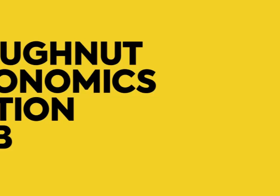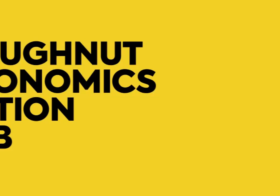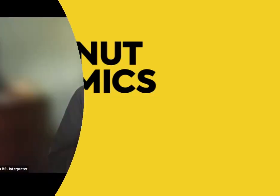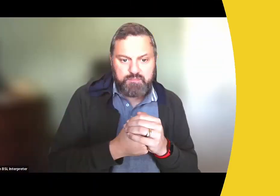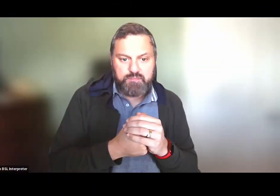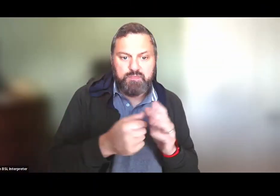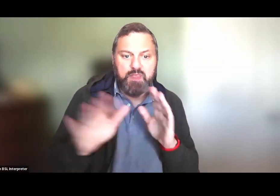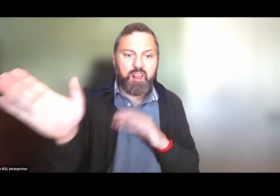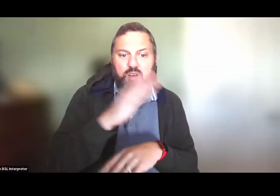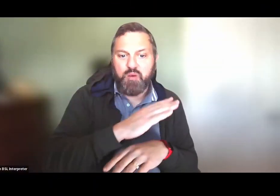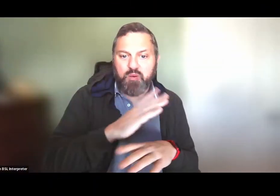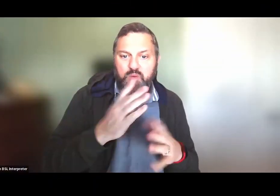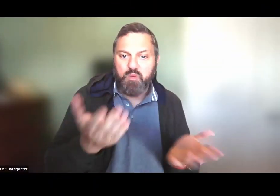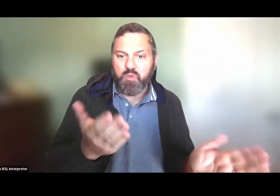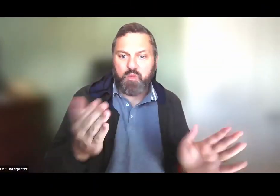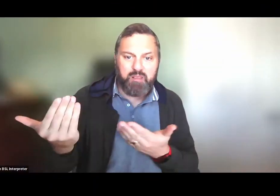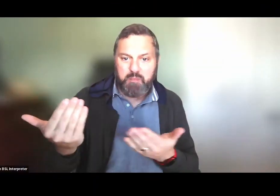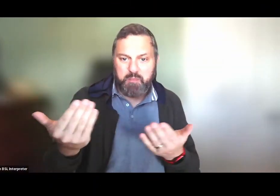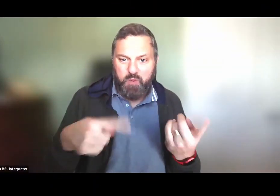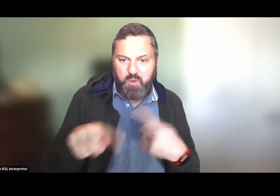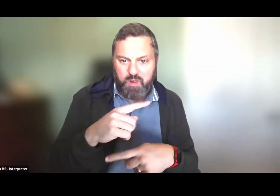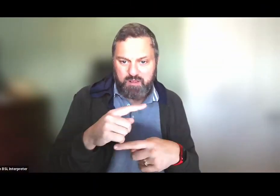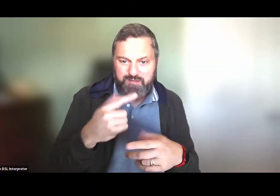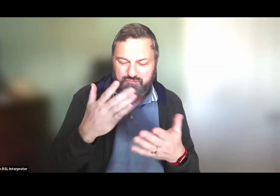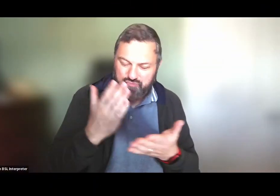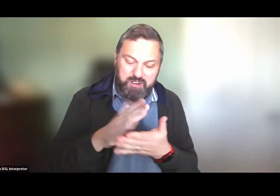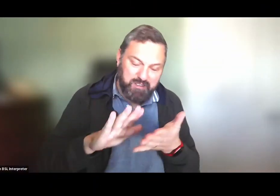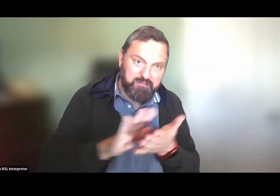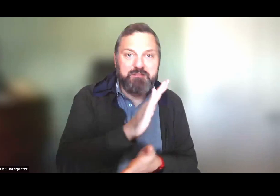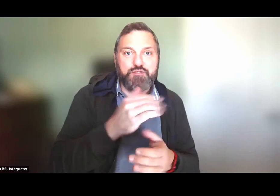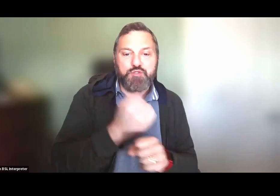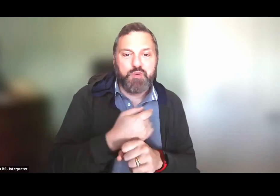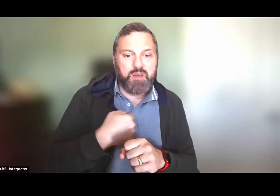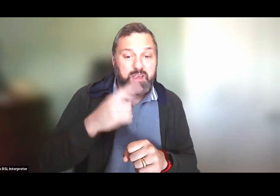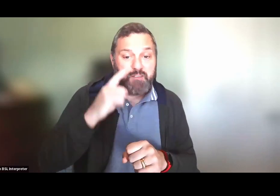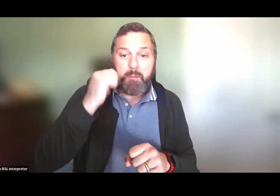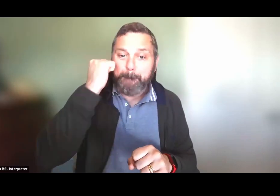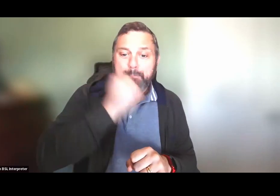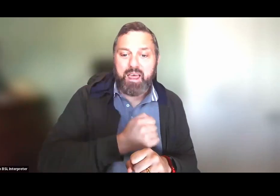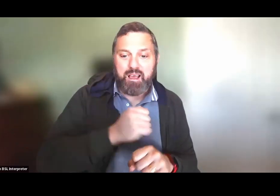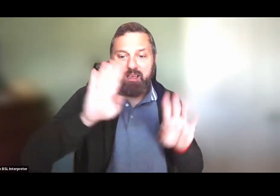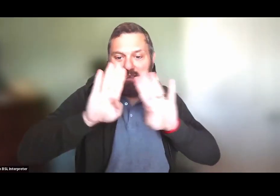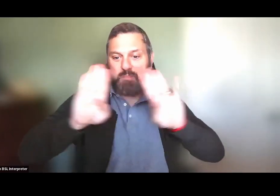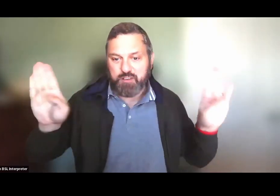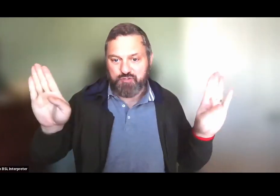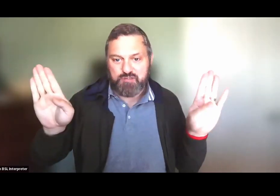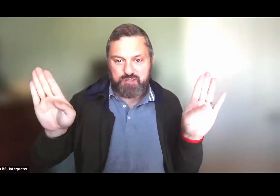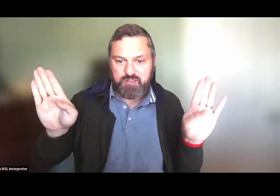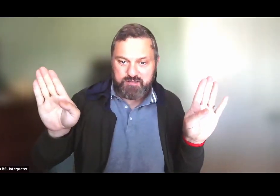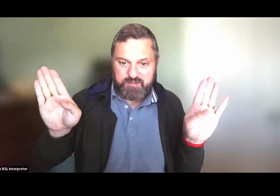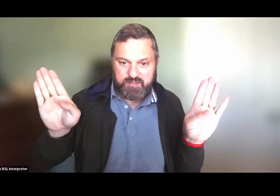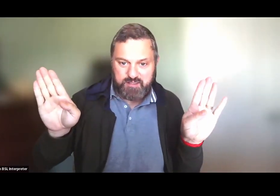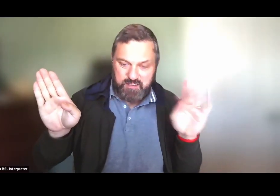Welcome, everybody. I'm delighted to be doing this session together with you. As you can see, I'm sitting against a black background. I'm going to